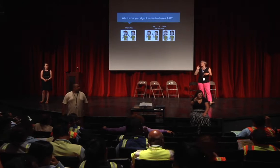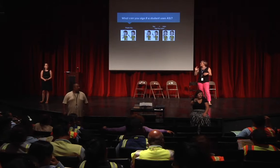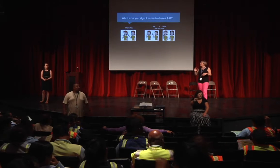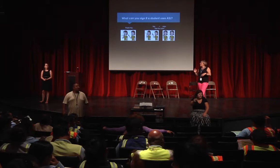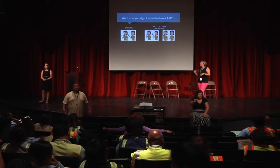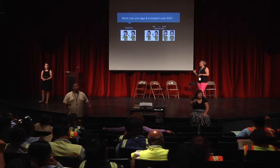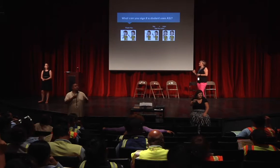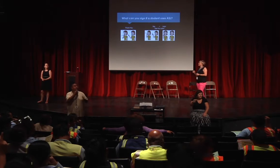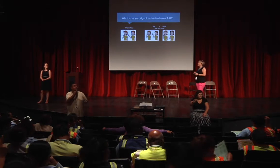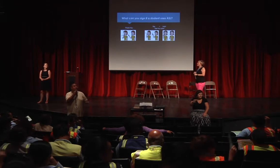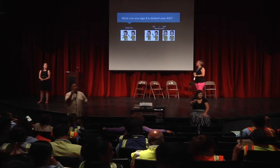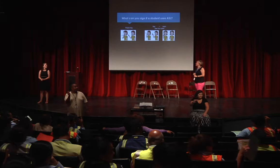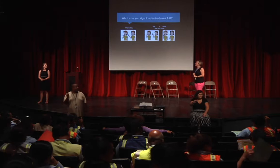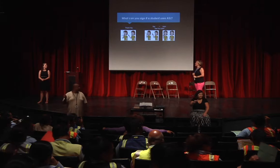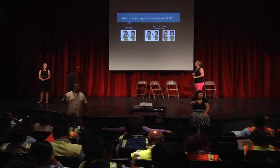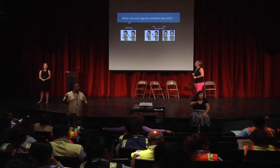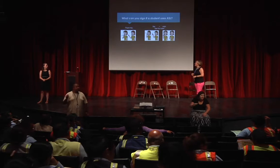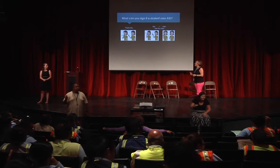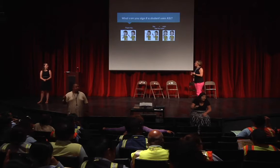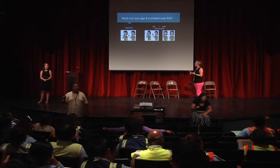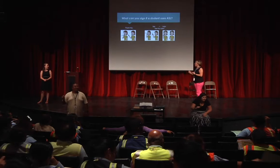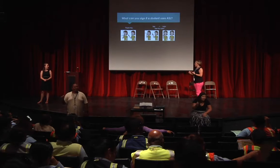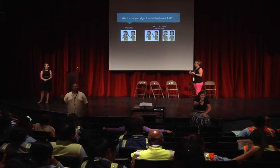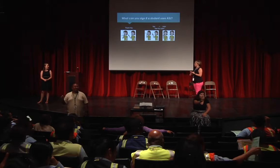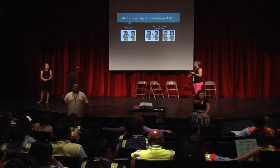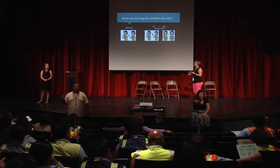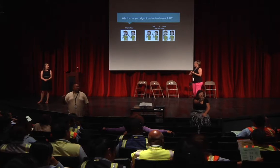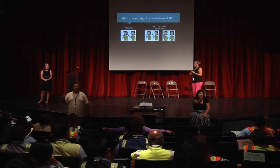what's this? What? Where?